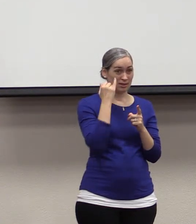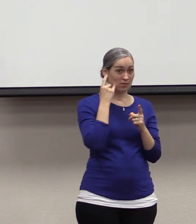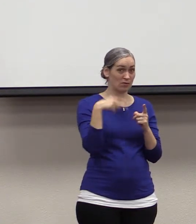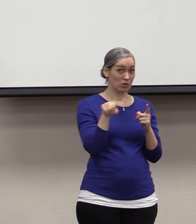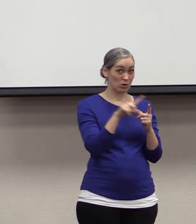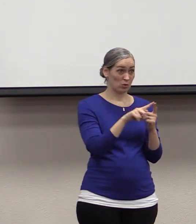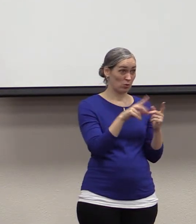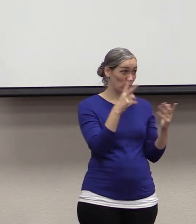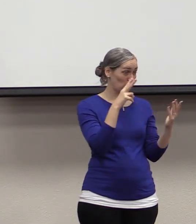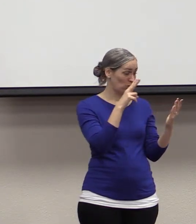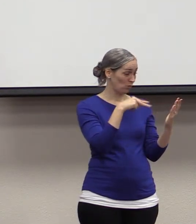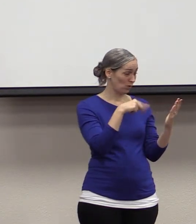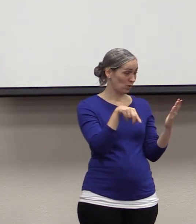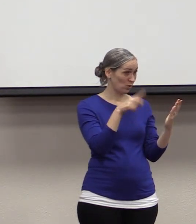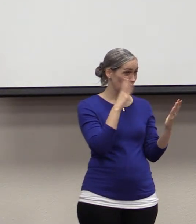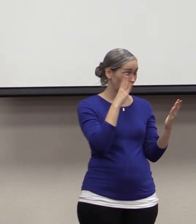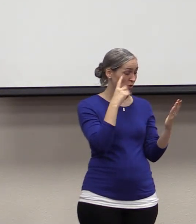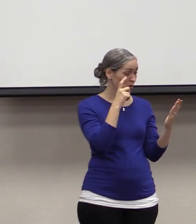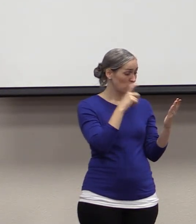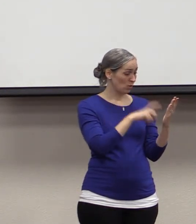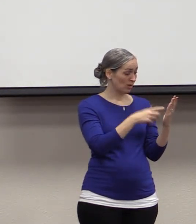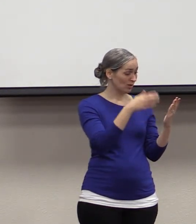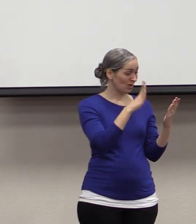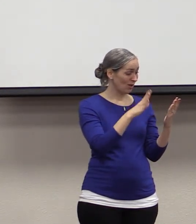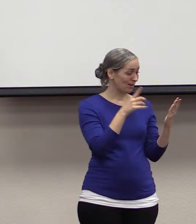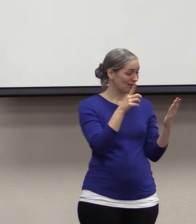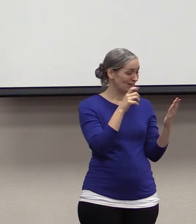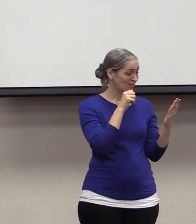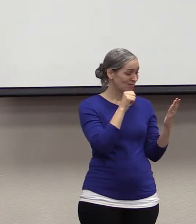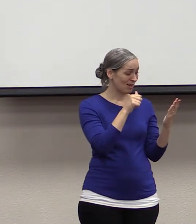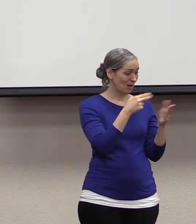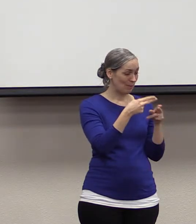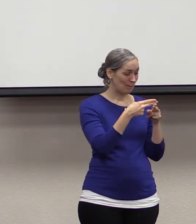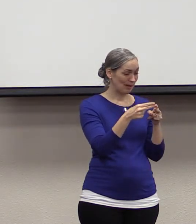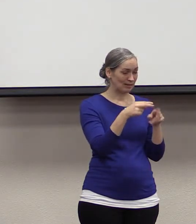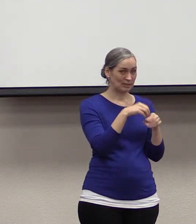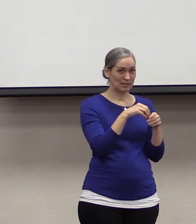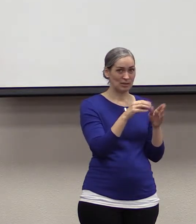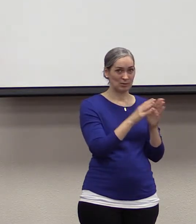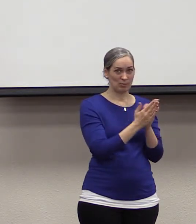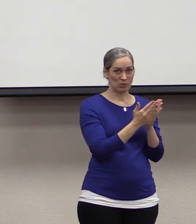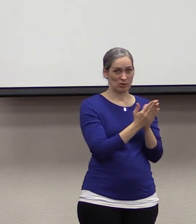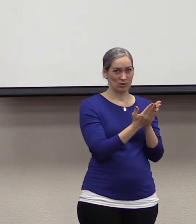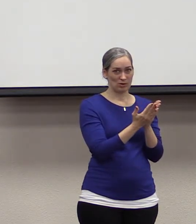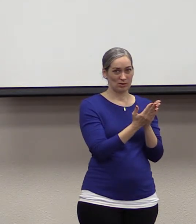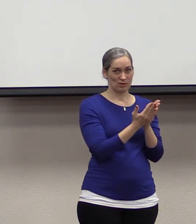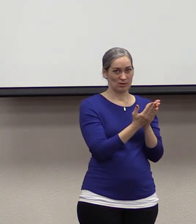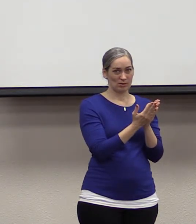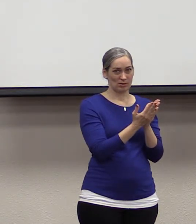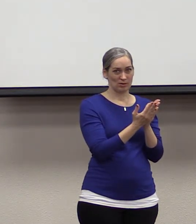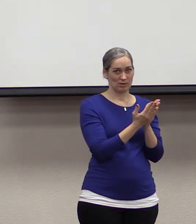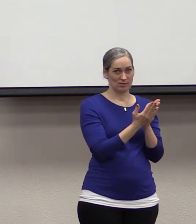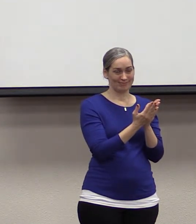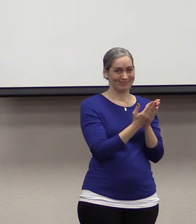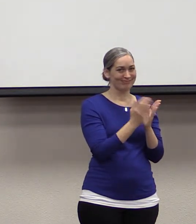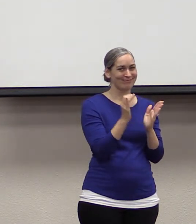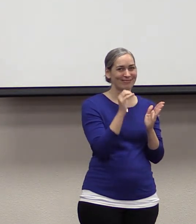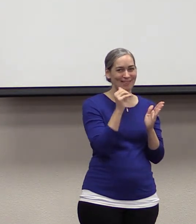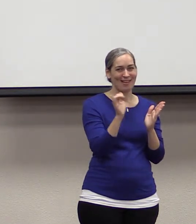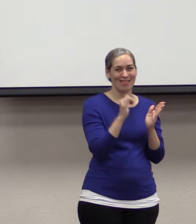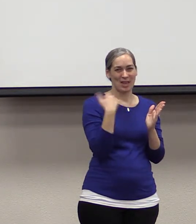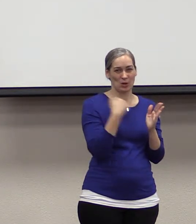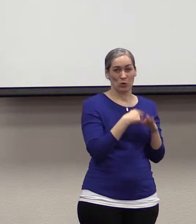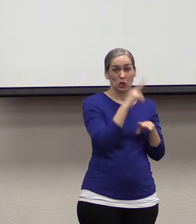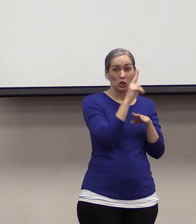reader, you may notice that God has not really been mentioned in this book. Not in the sense that we're used to of,